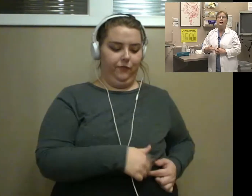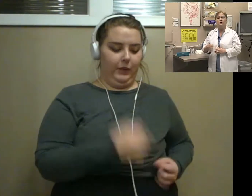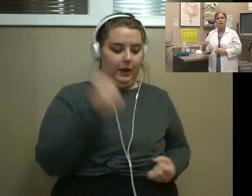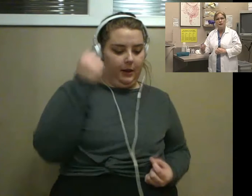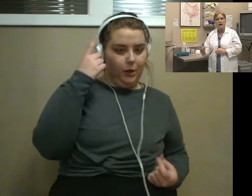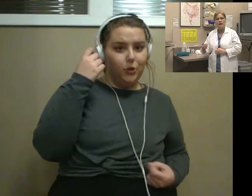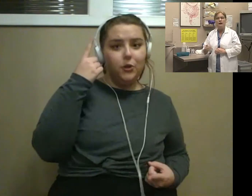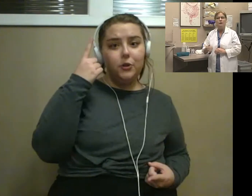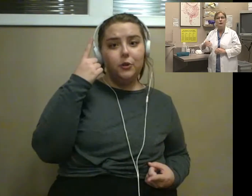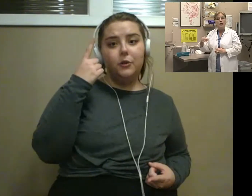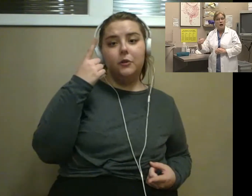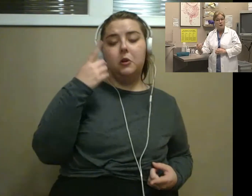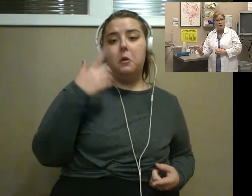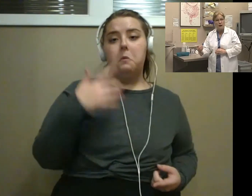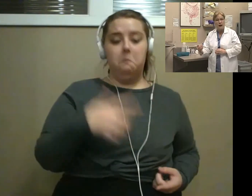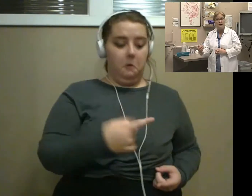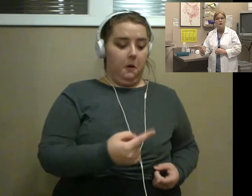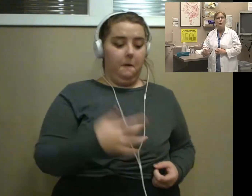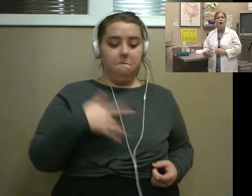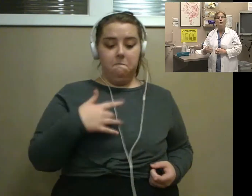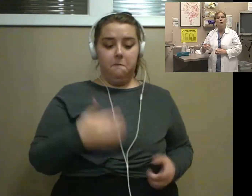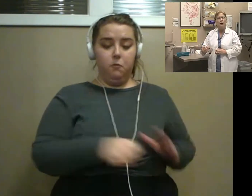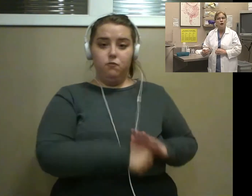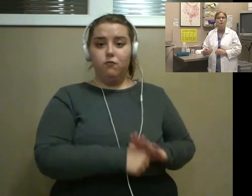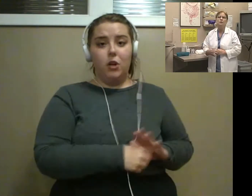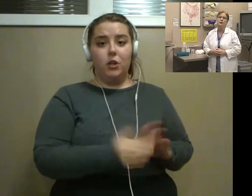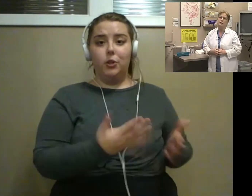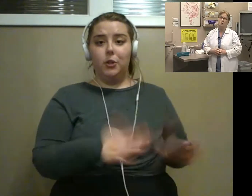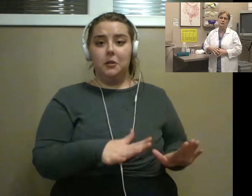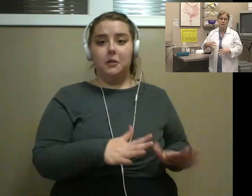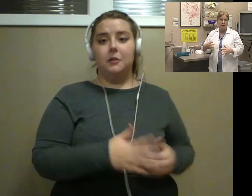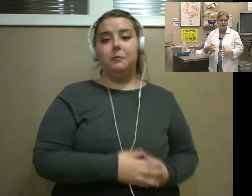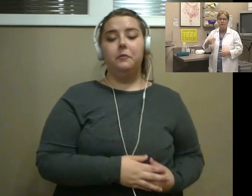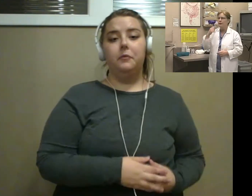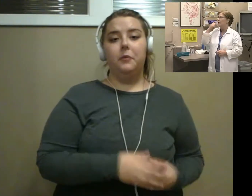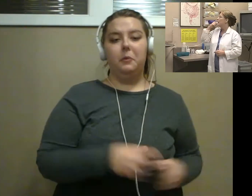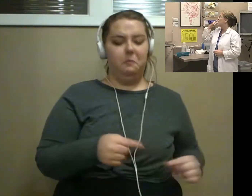colon feel like either a gas cramp or air movement.